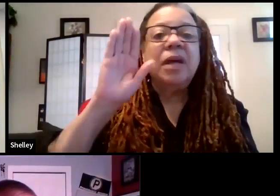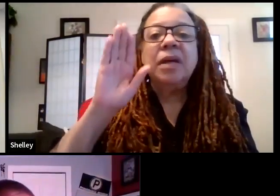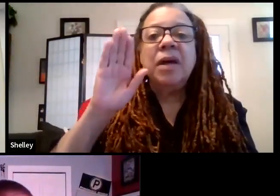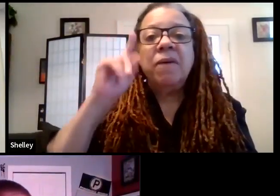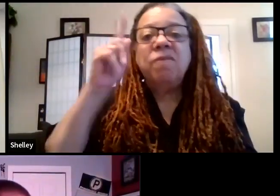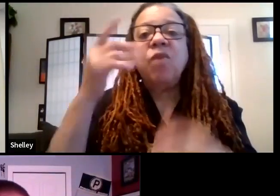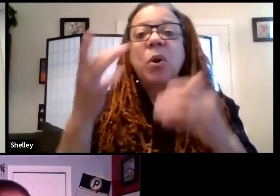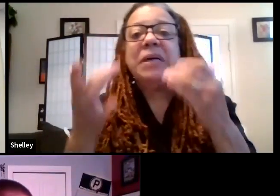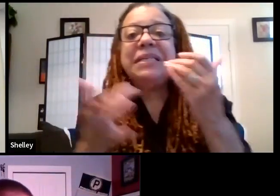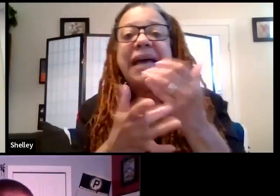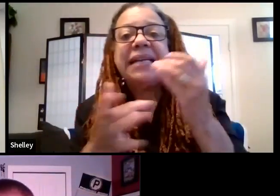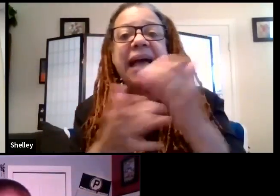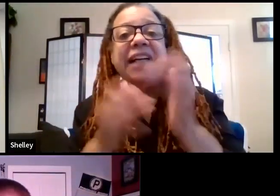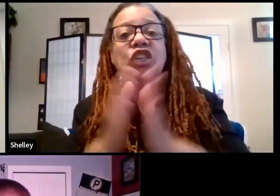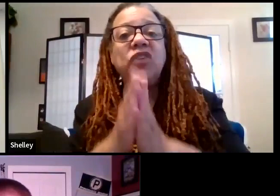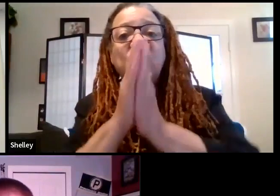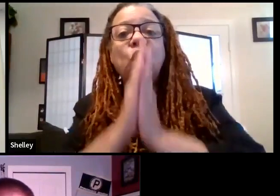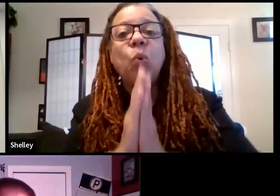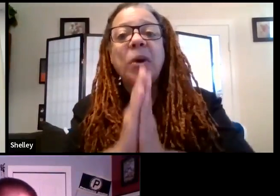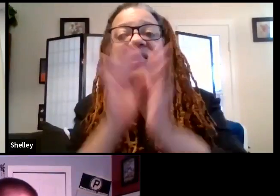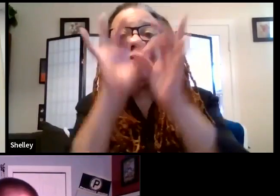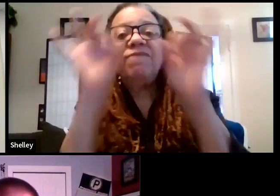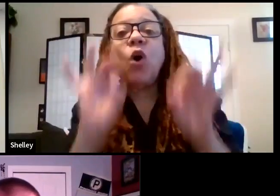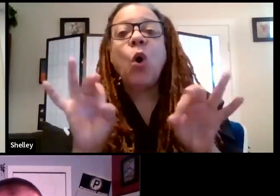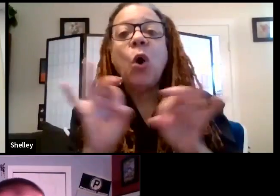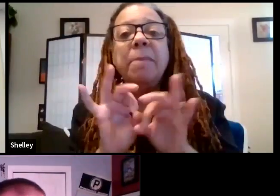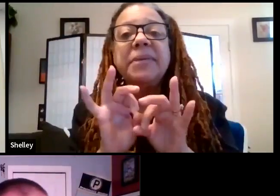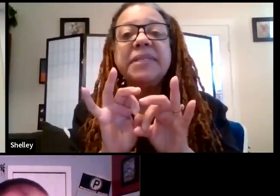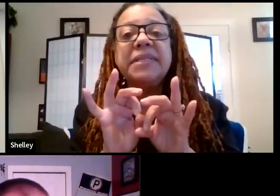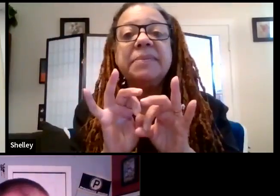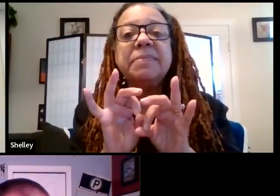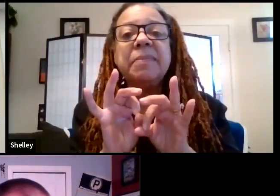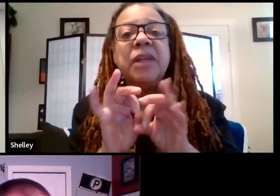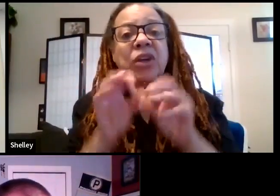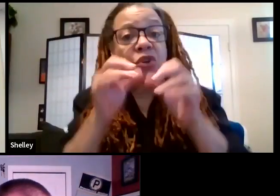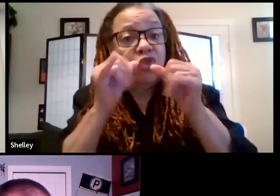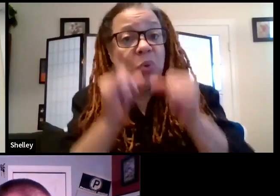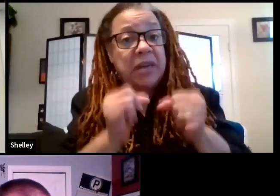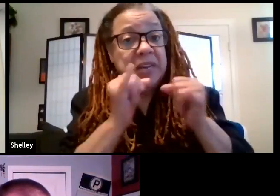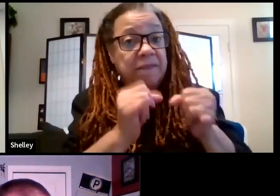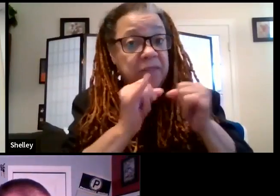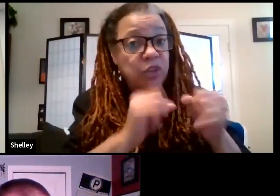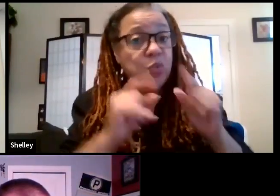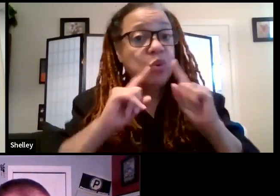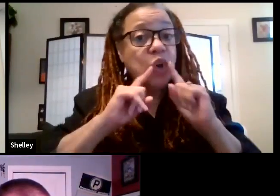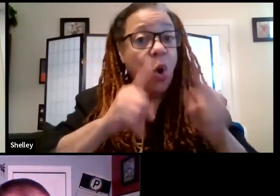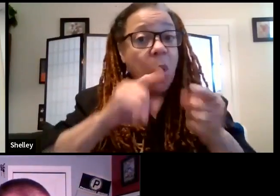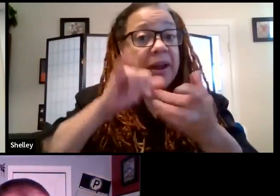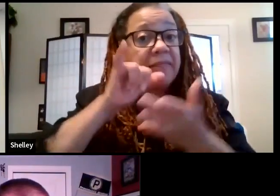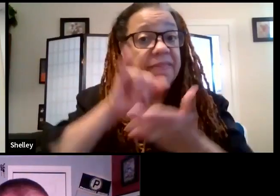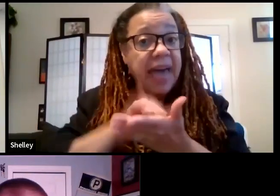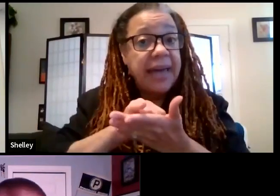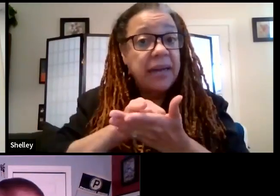request forms, do individuals order that, or can they order that along with